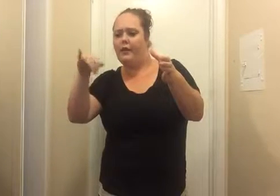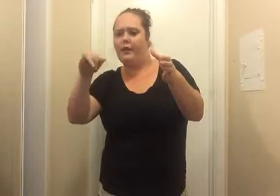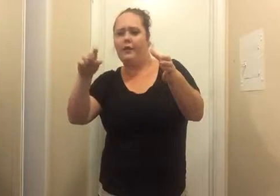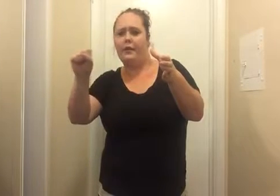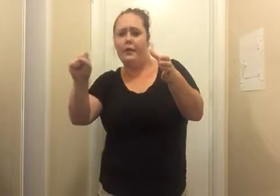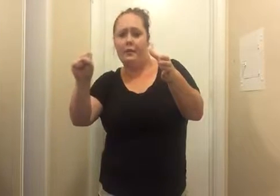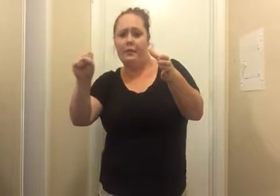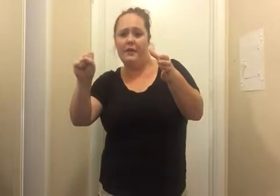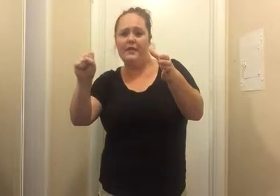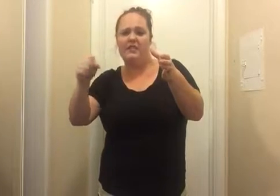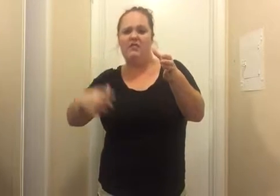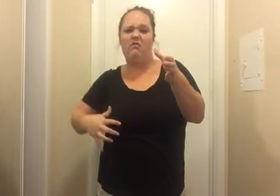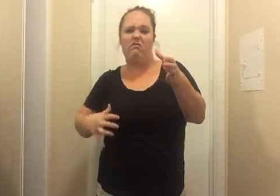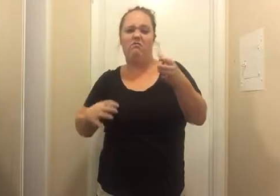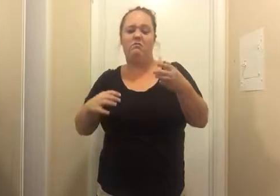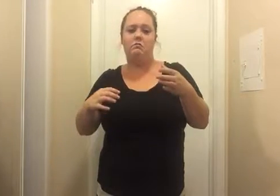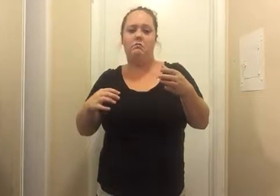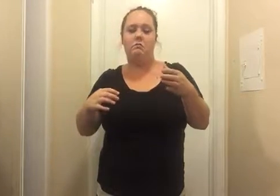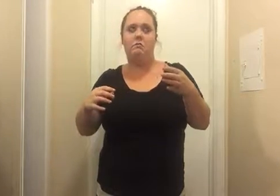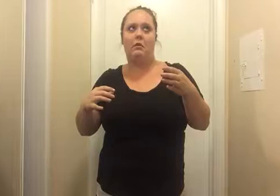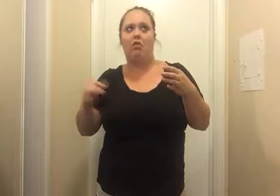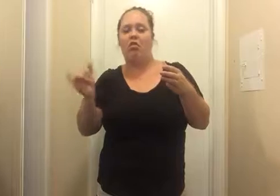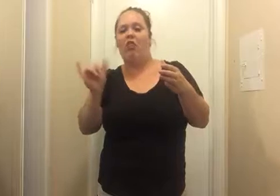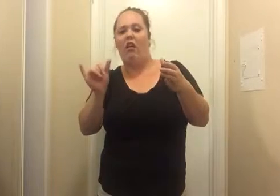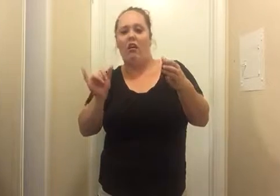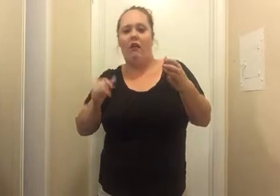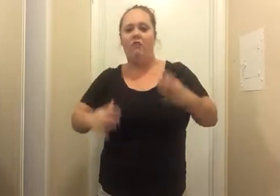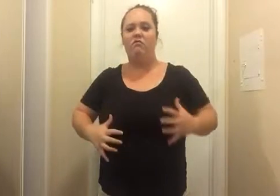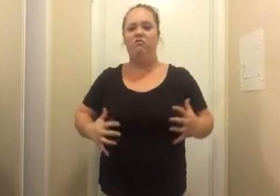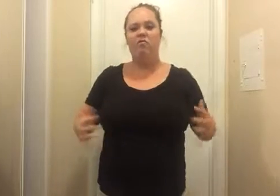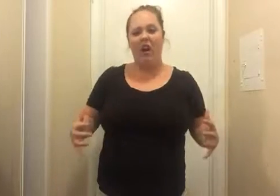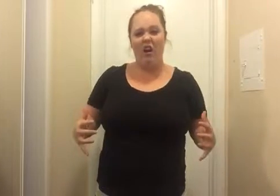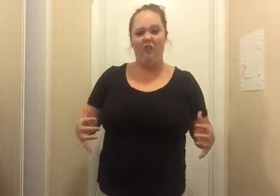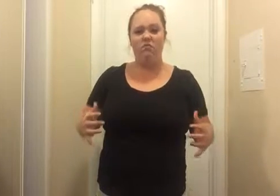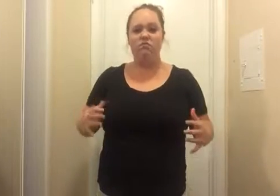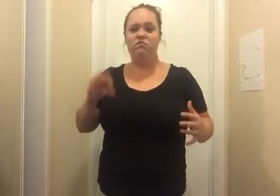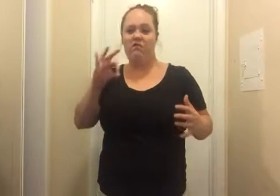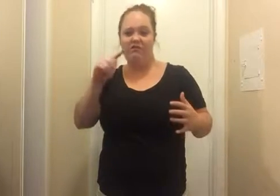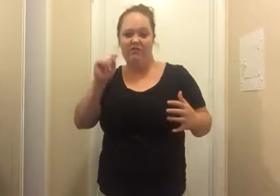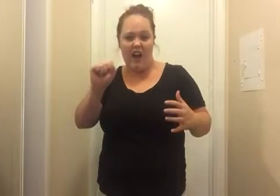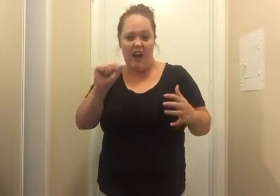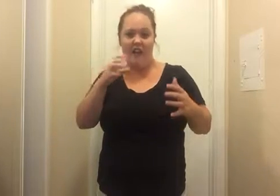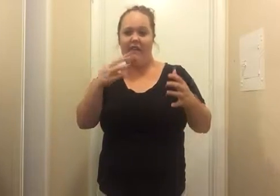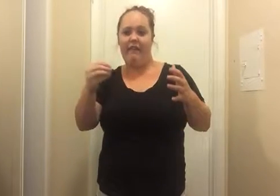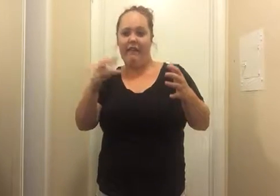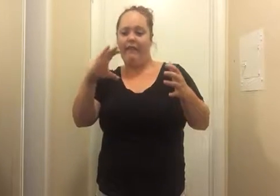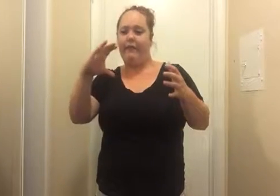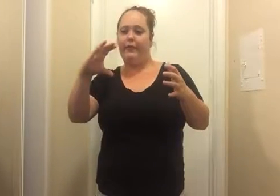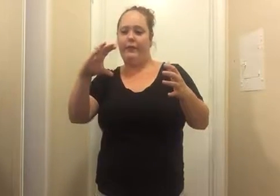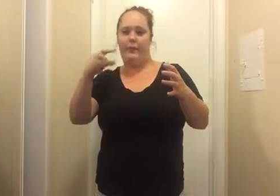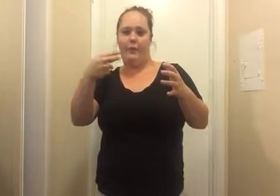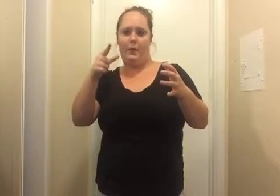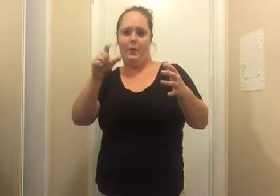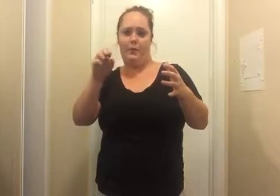and fats, and you also have a bunch of white blood cells in here. So you also have white blood cells. Many of them might be